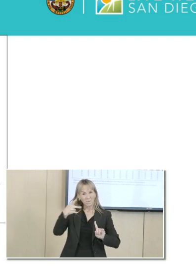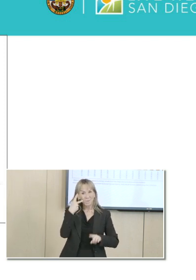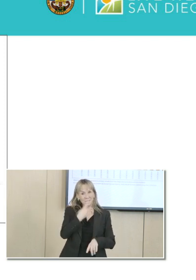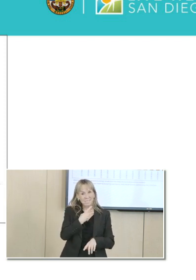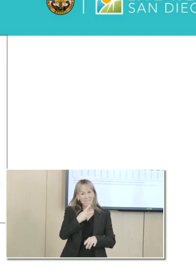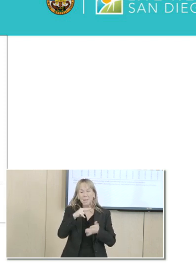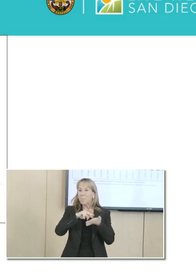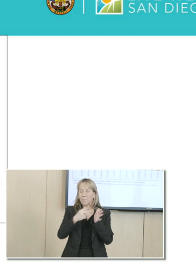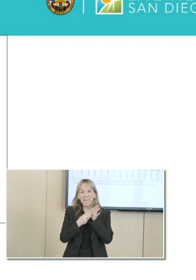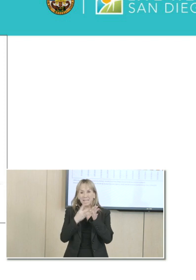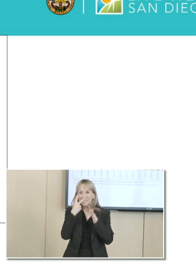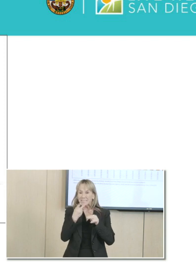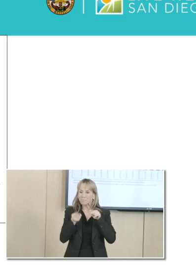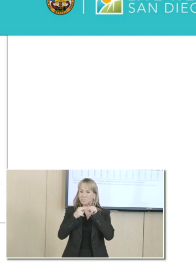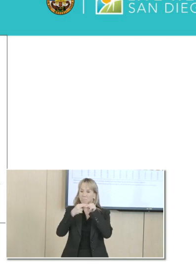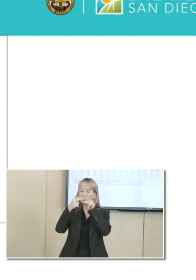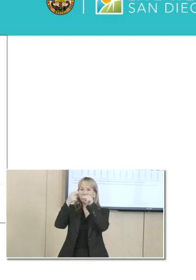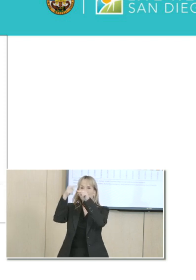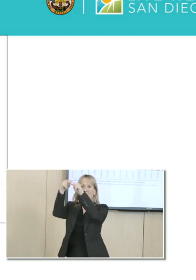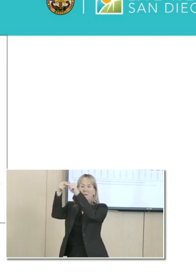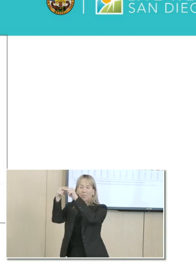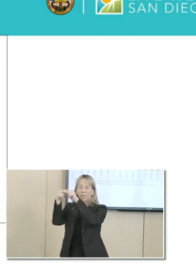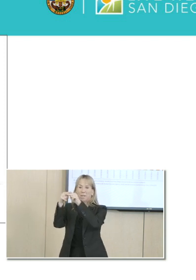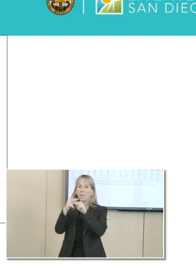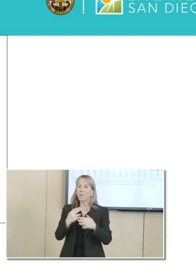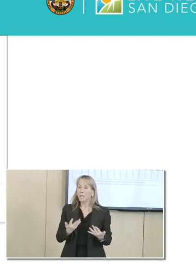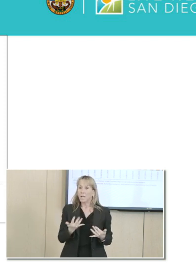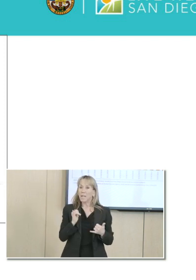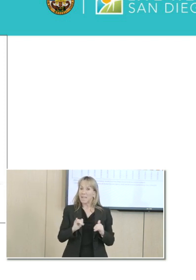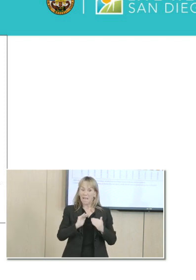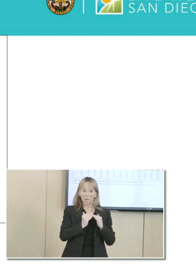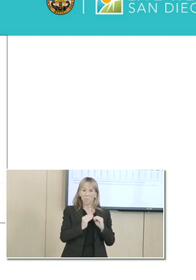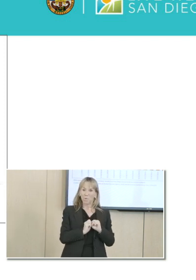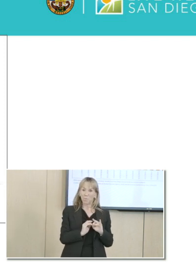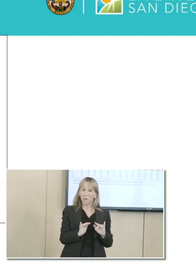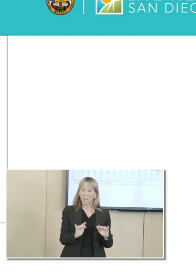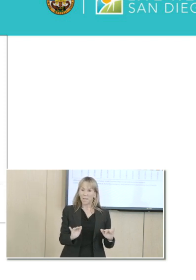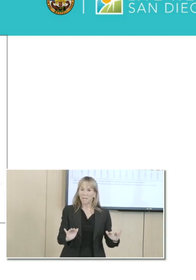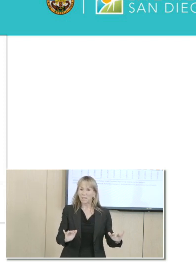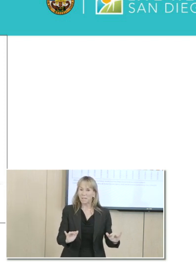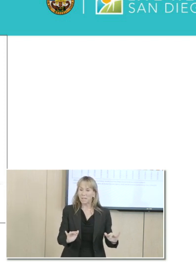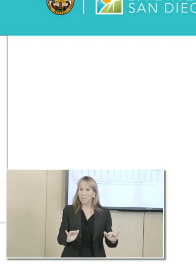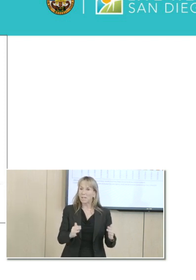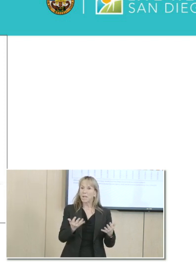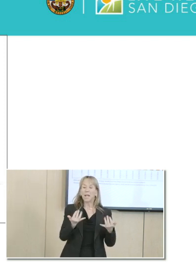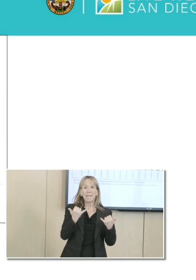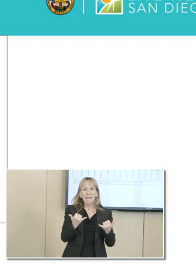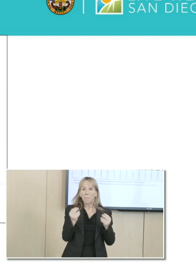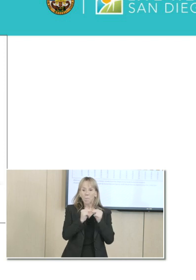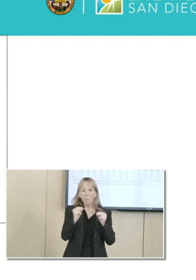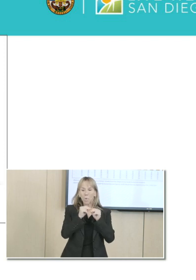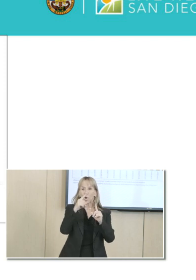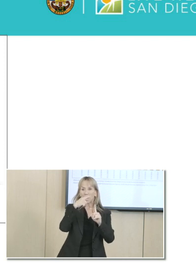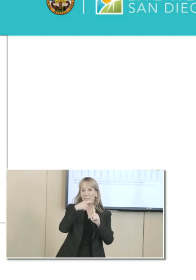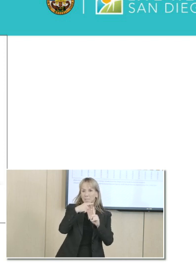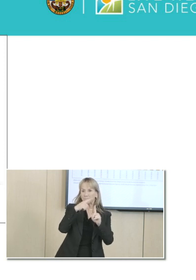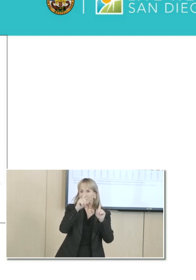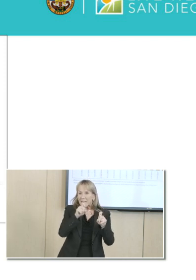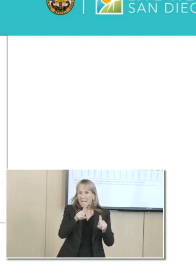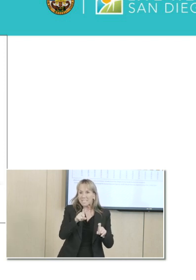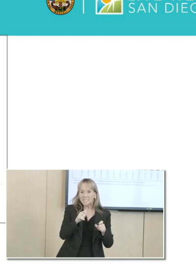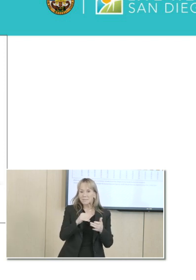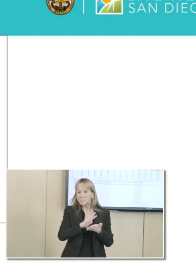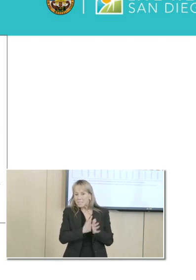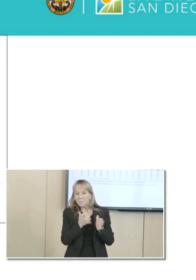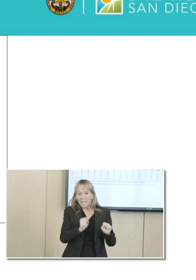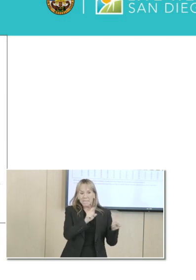see a rapid uptick. And as community spread continues, as better testing becomes available, as the